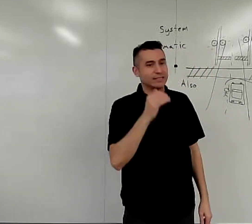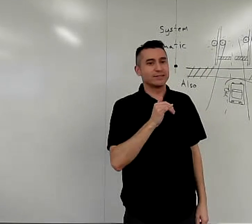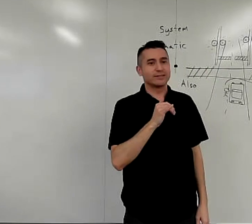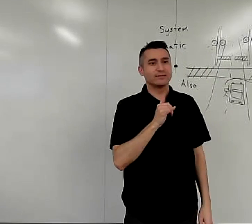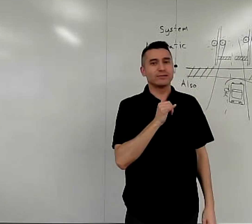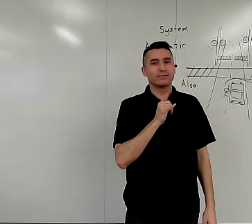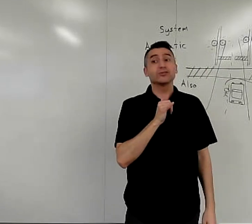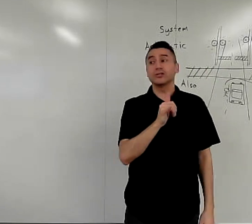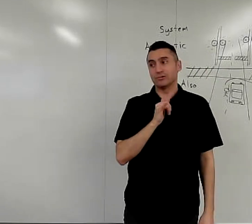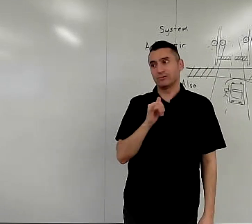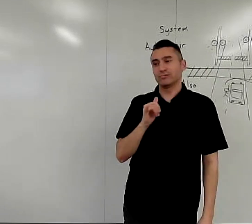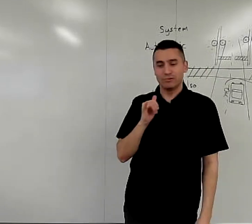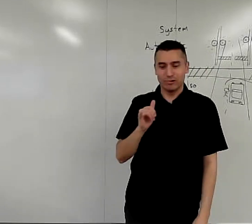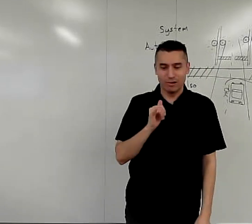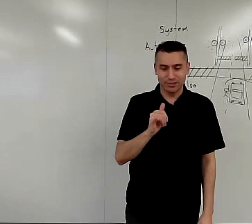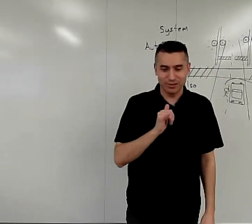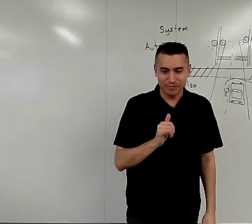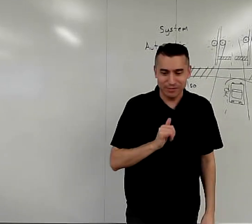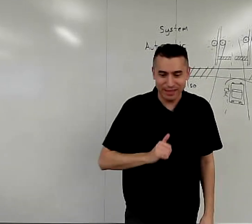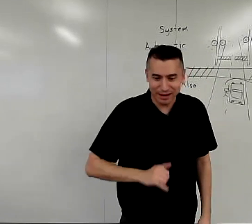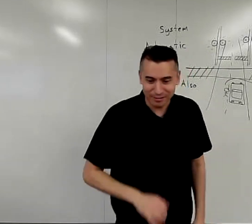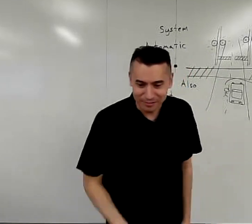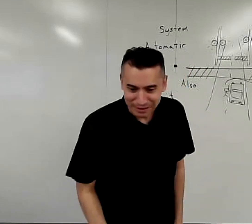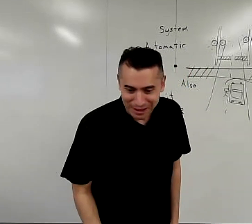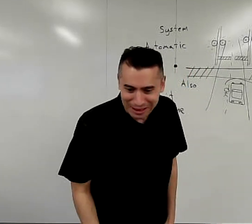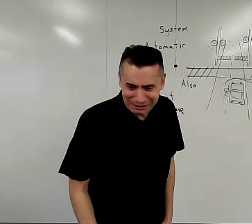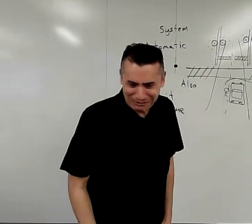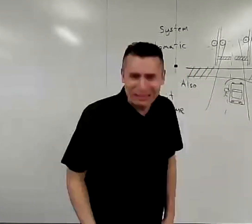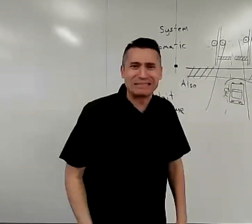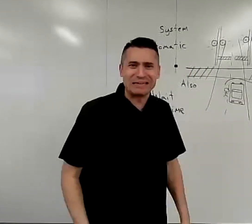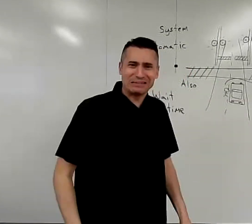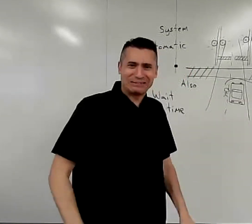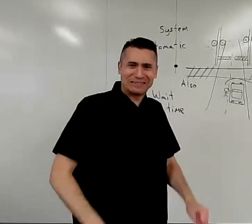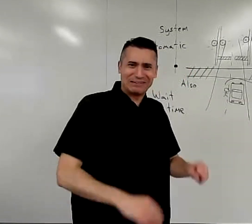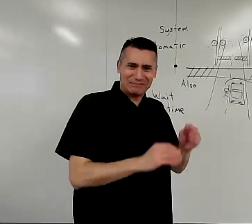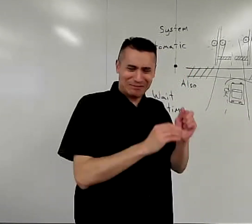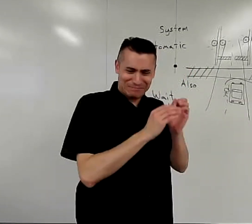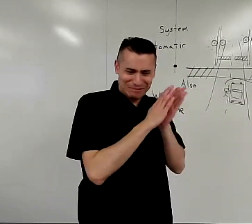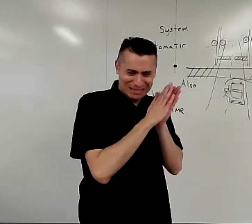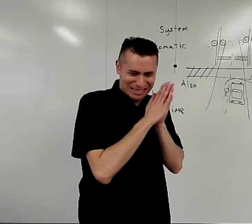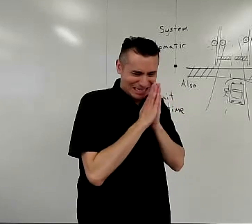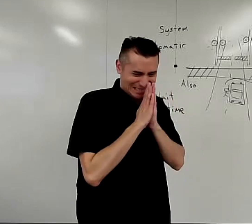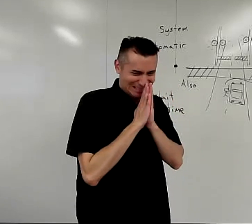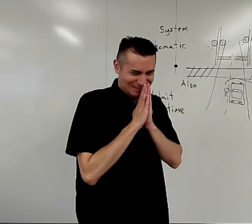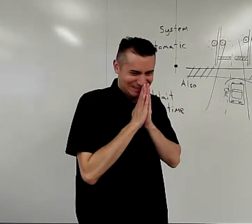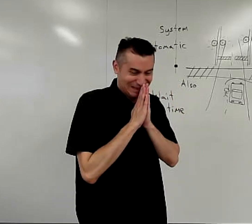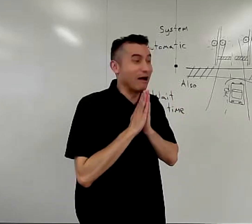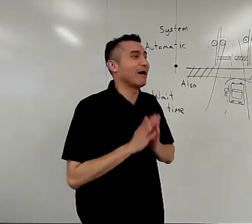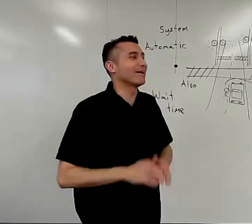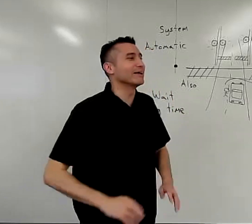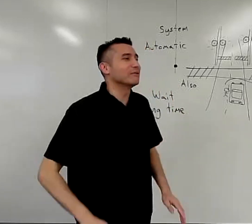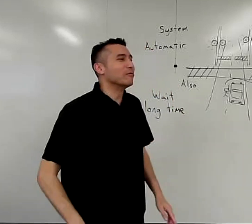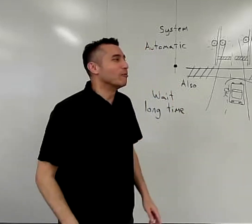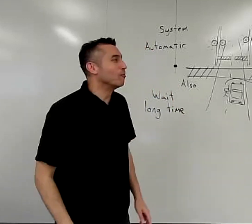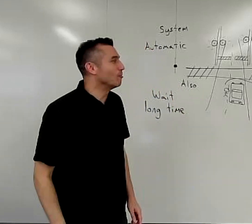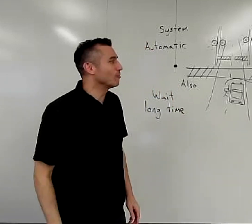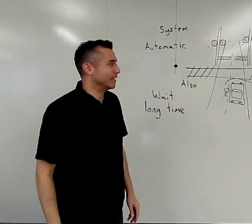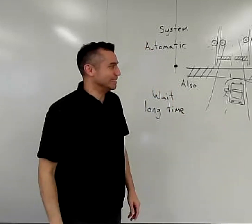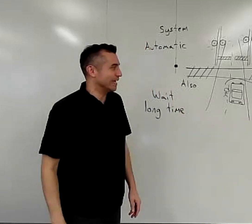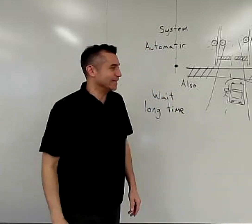it too, or also there. And oh, there's not encouraging from the remotely attending students there. All right, who can tell